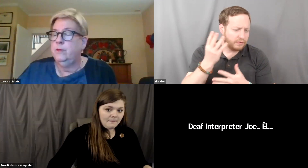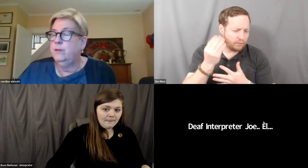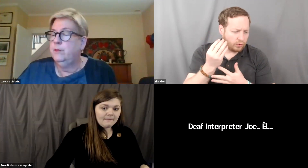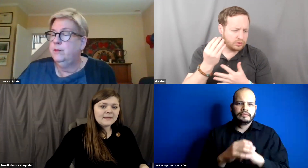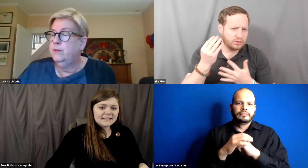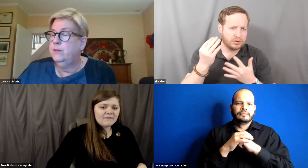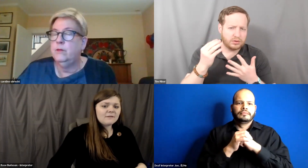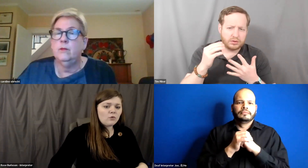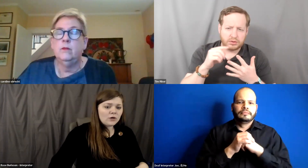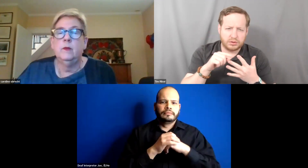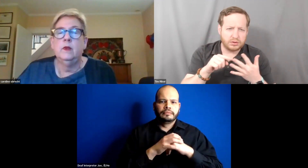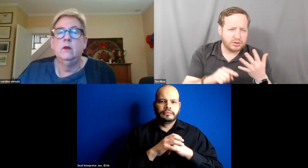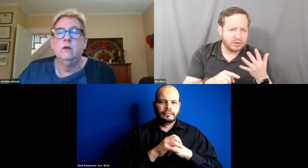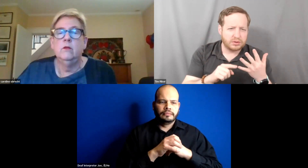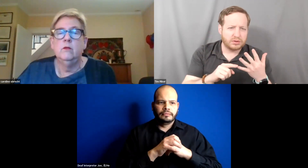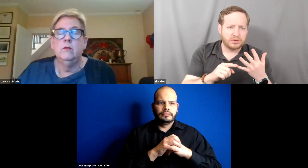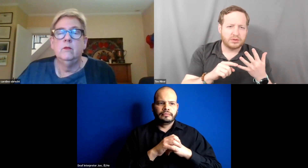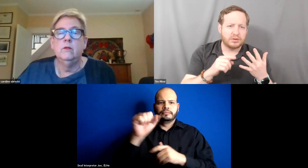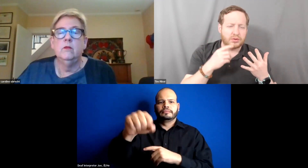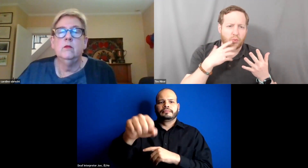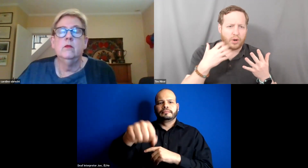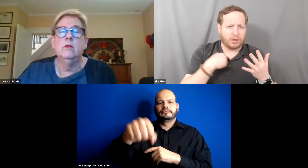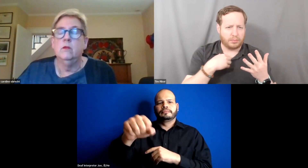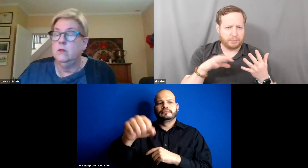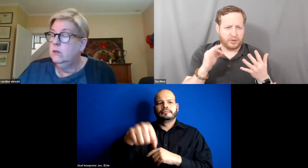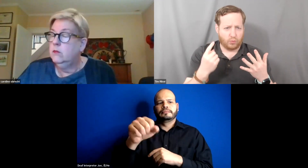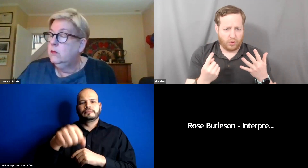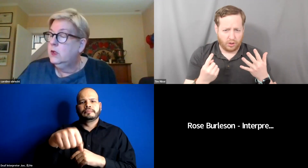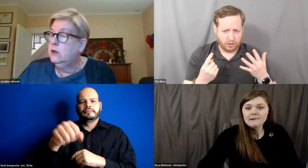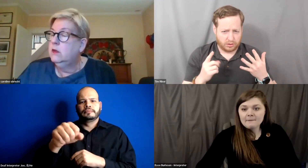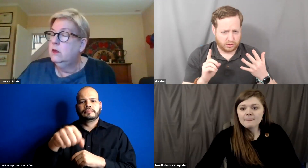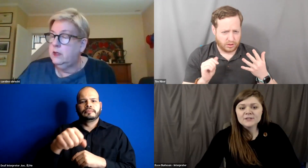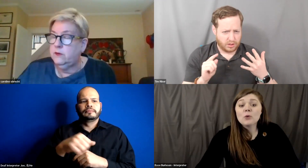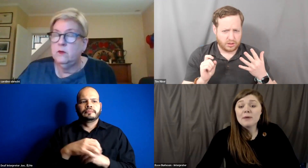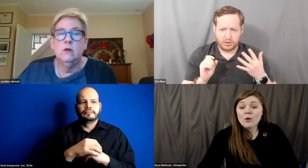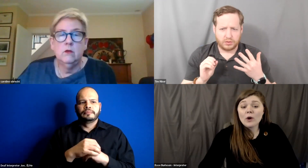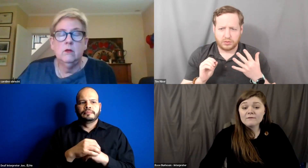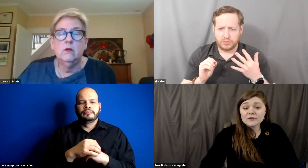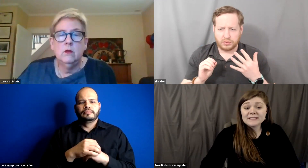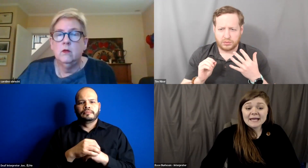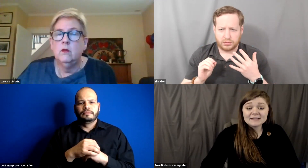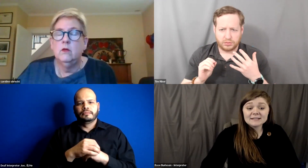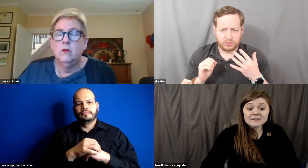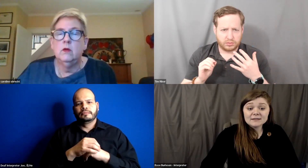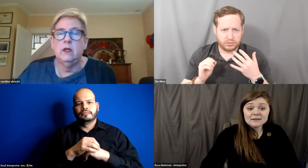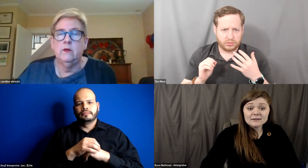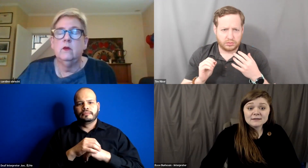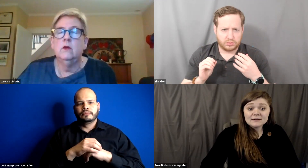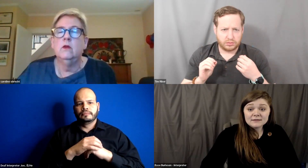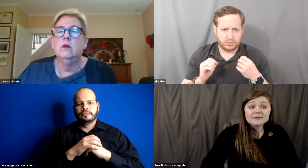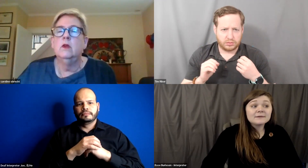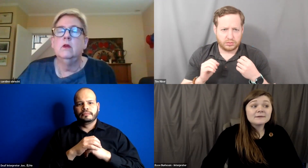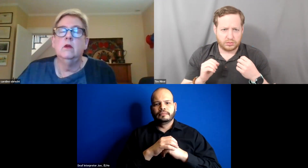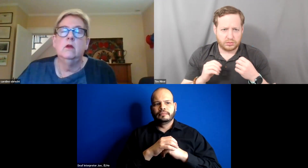Yes. The 7th, 14th, and so forth, correct? So Yes. pick one of those dates.